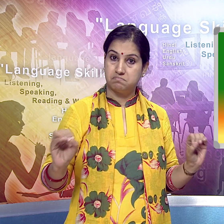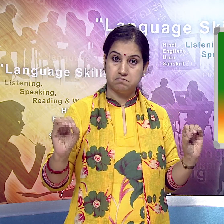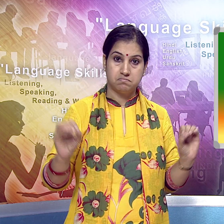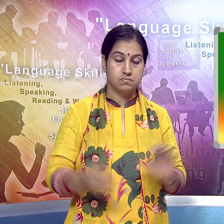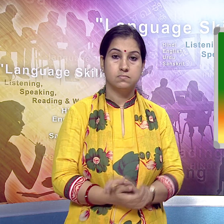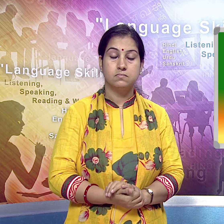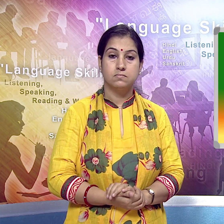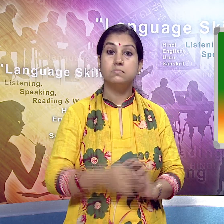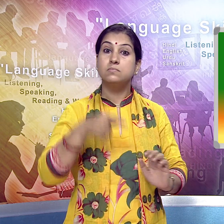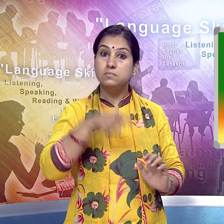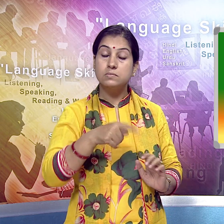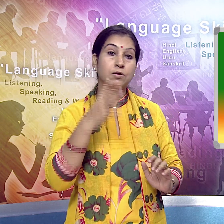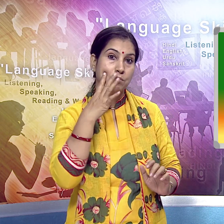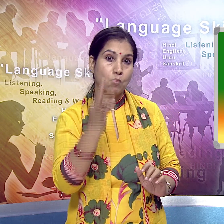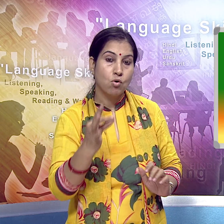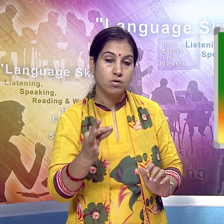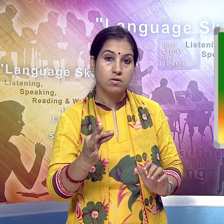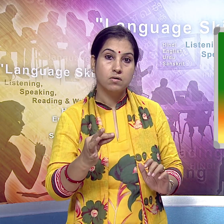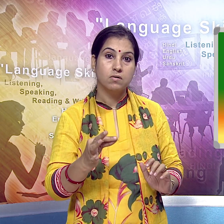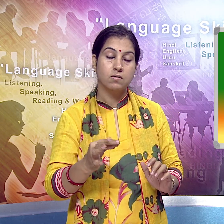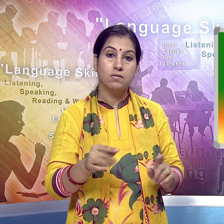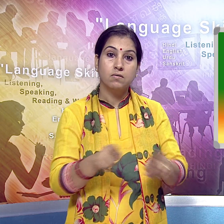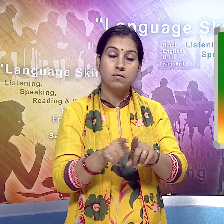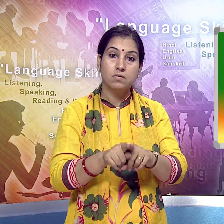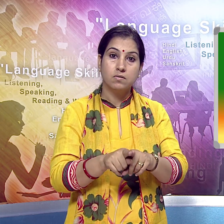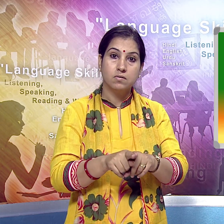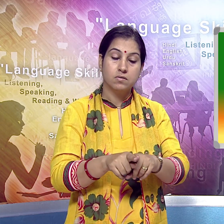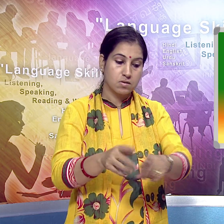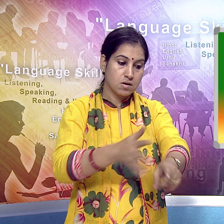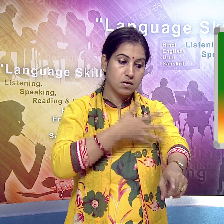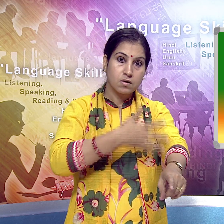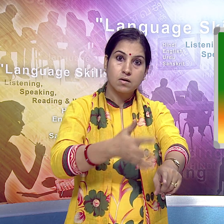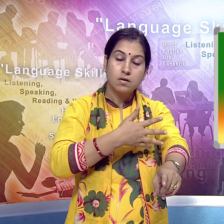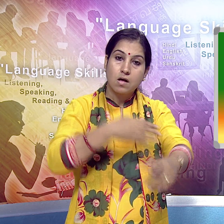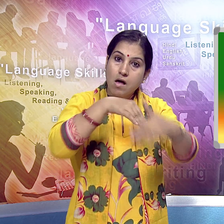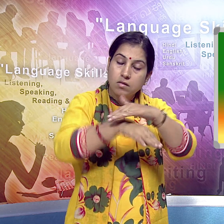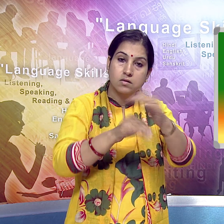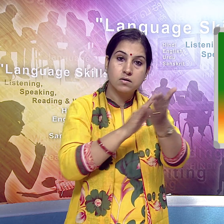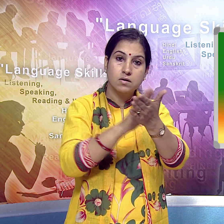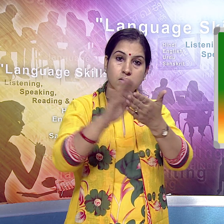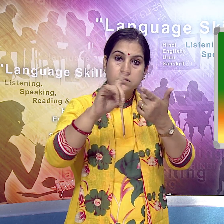This is important for the formation of compound called hemoglobin.